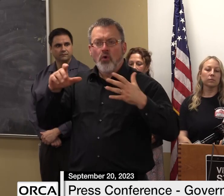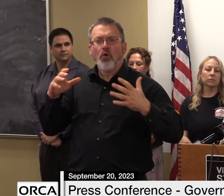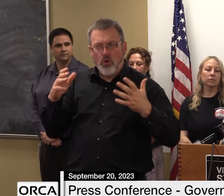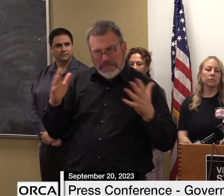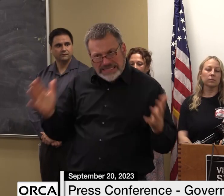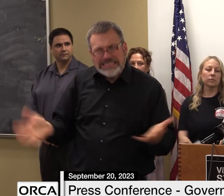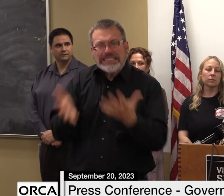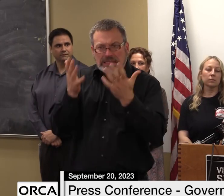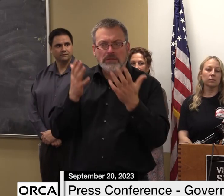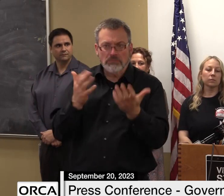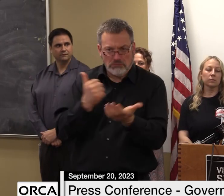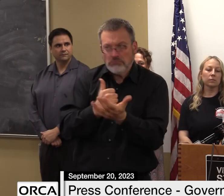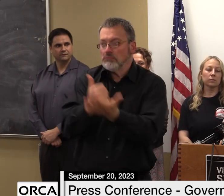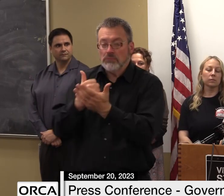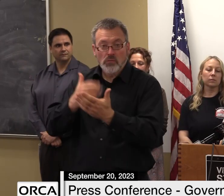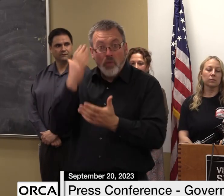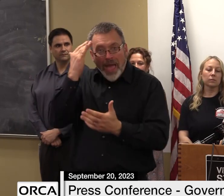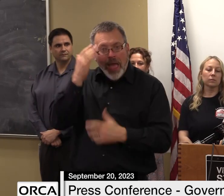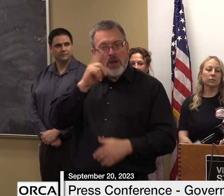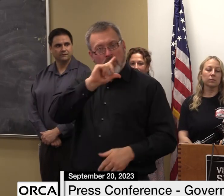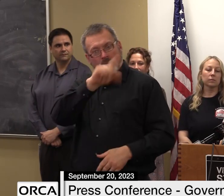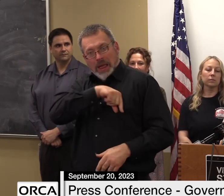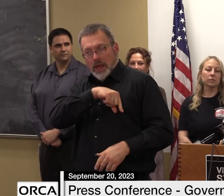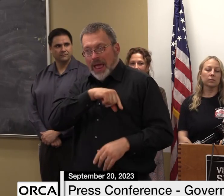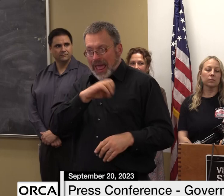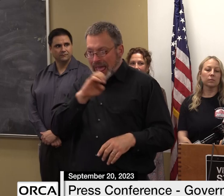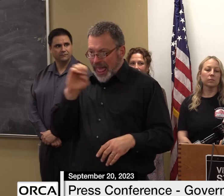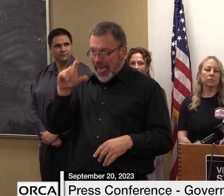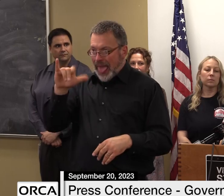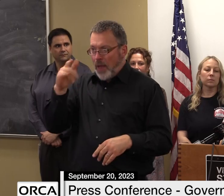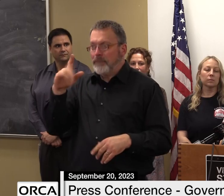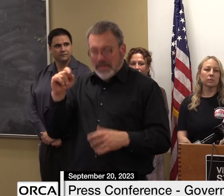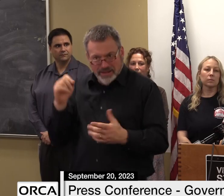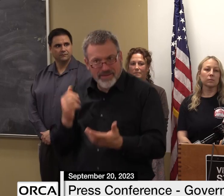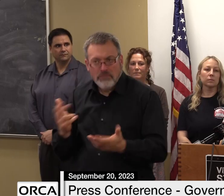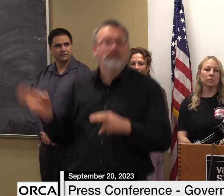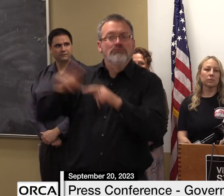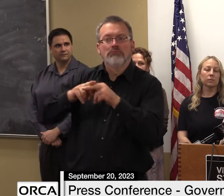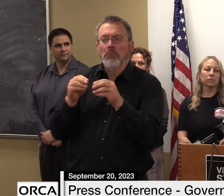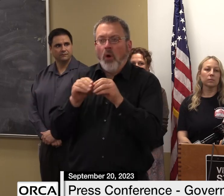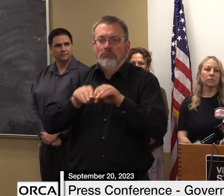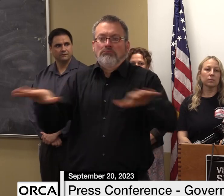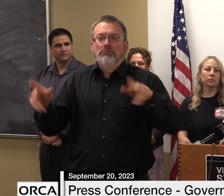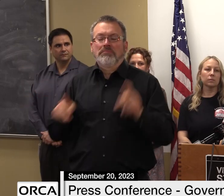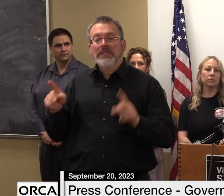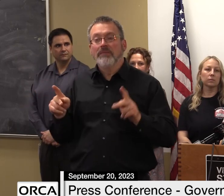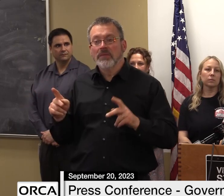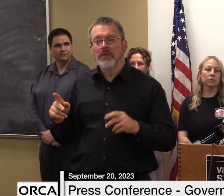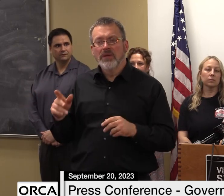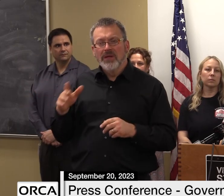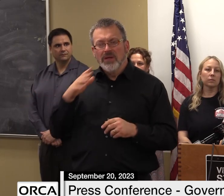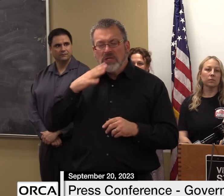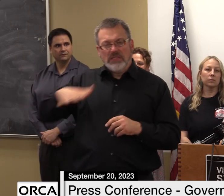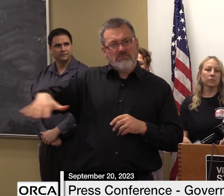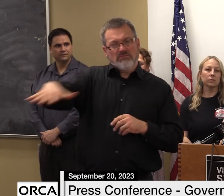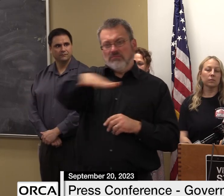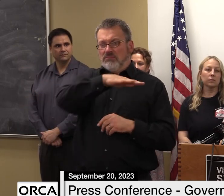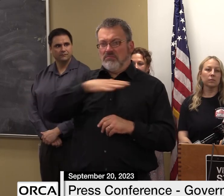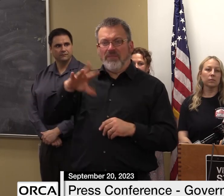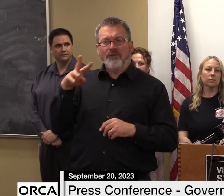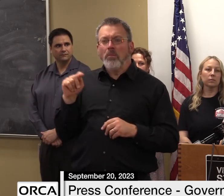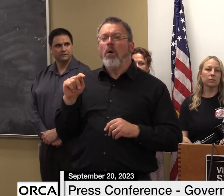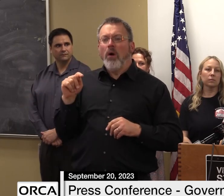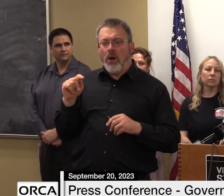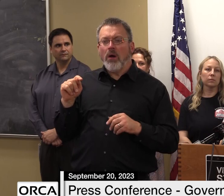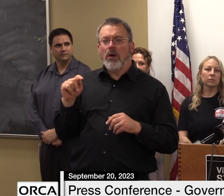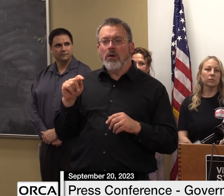You know, Vermonters are a true race of people, I think Calvin Coolidge said, that will